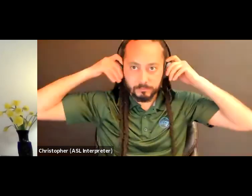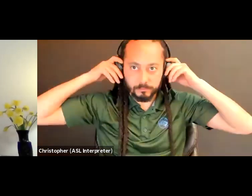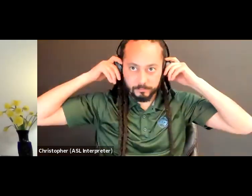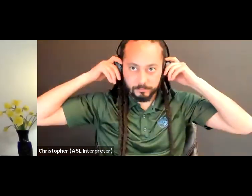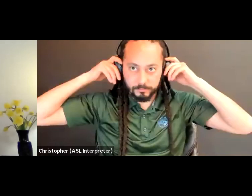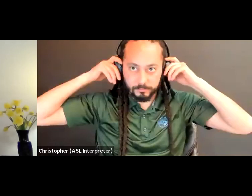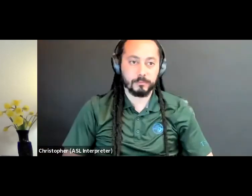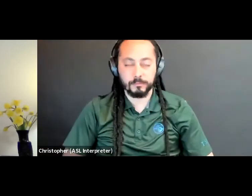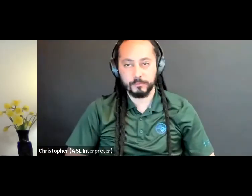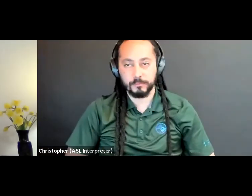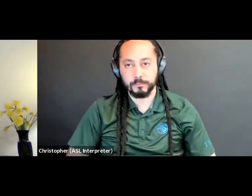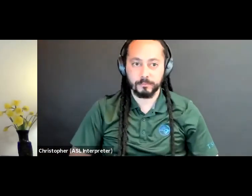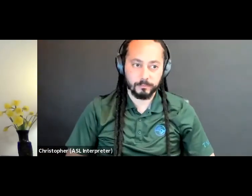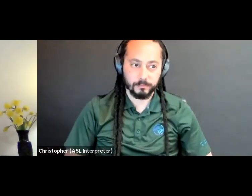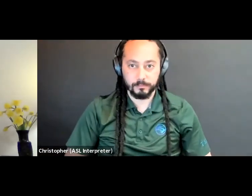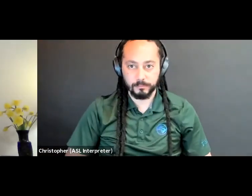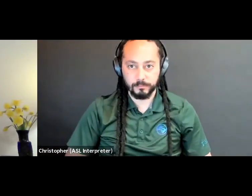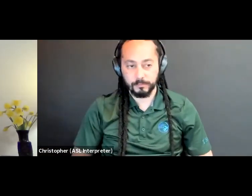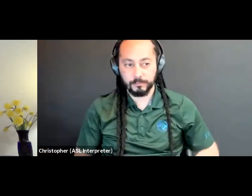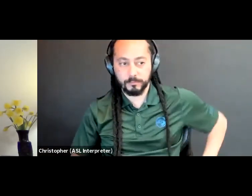For information, call 1-800 and...